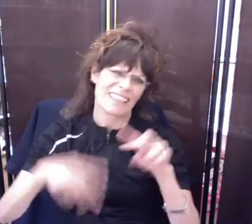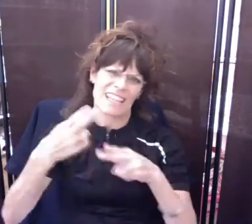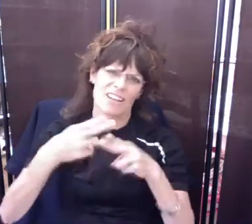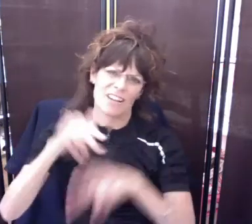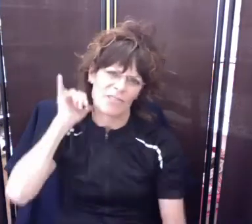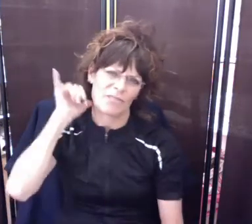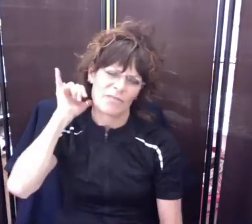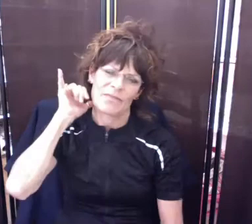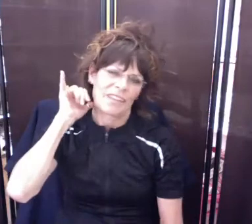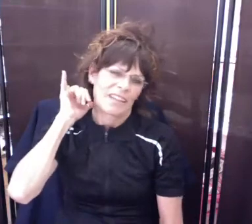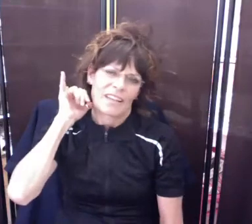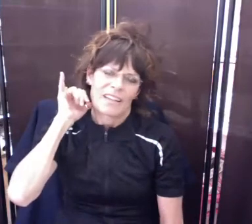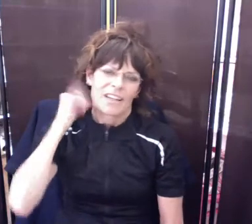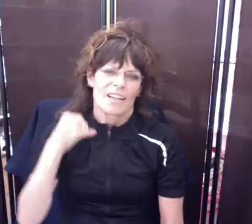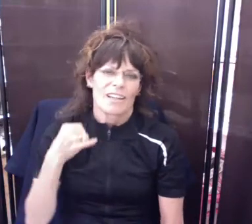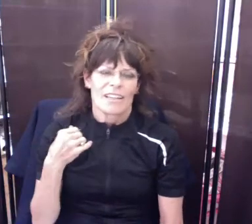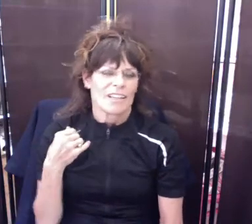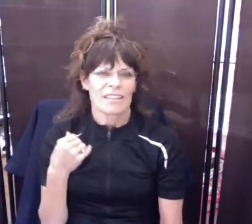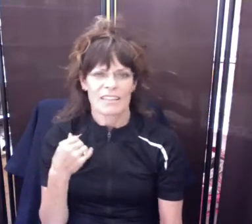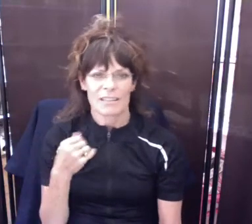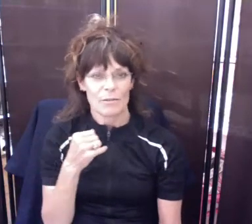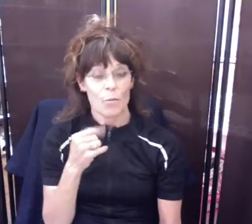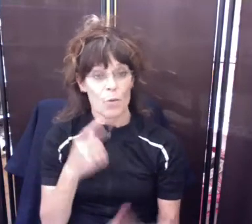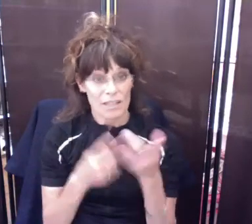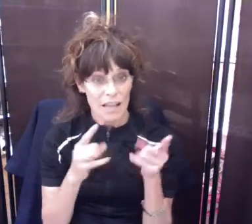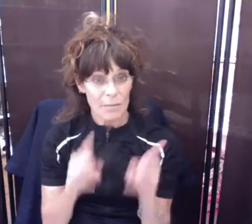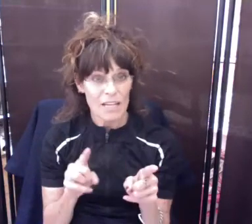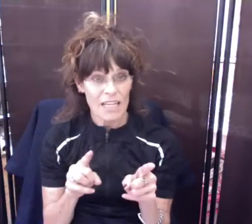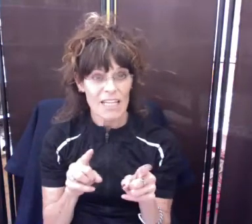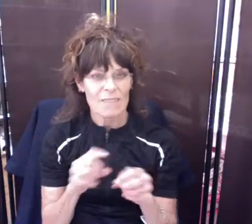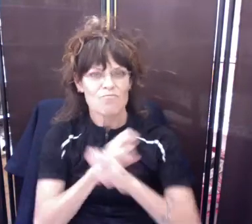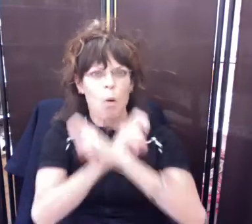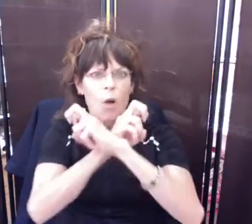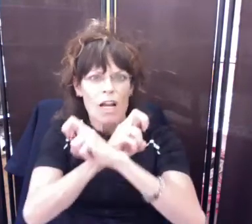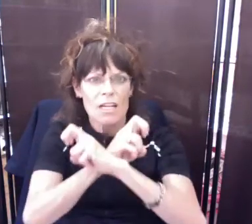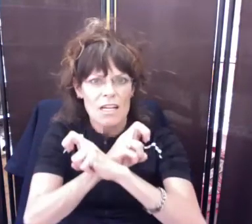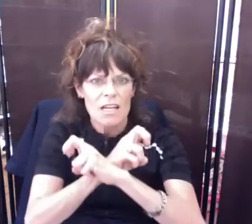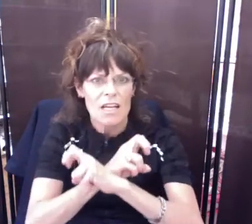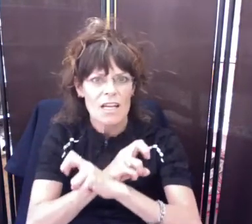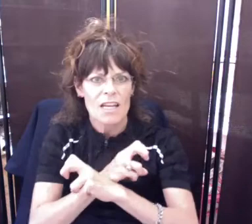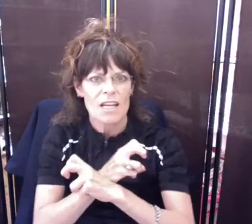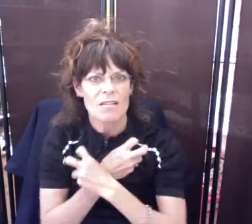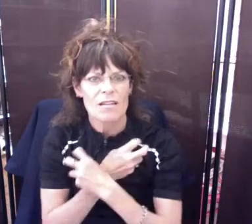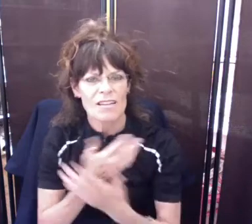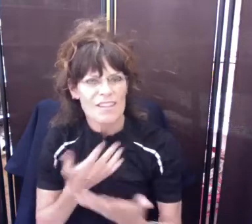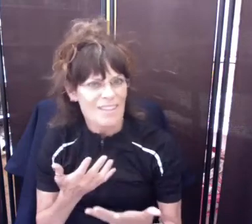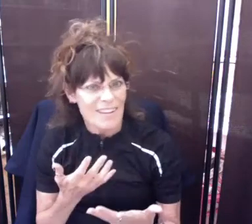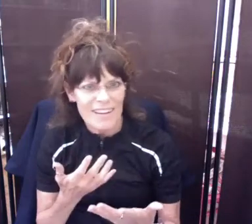glorify it by calling it a hangover. What it is it's ethyl alcohol poisoning toward the end of our drinking. We have put so